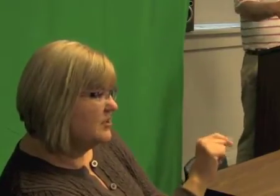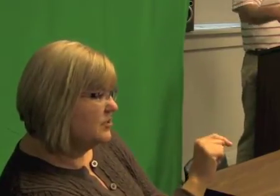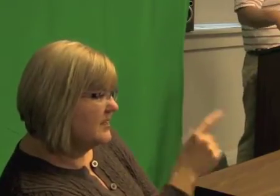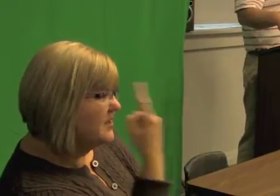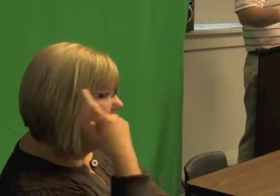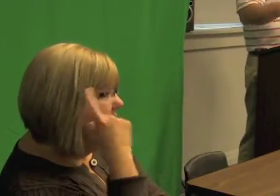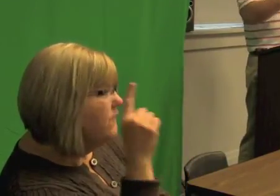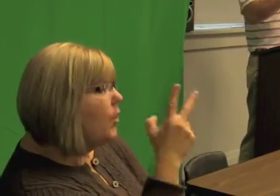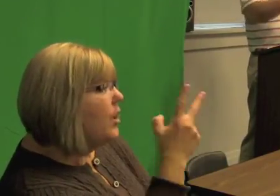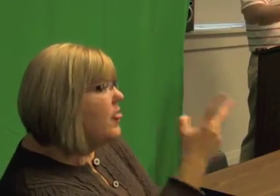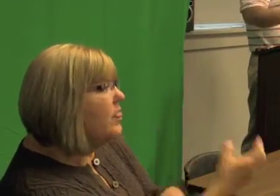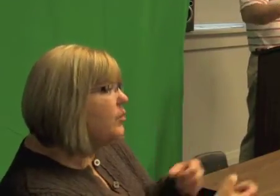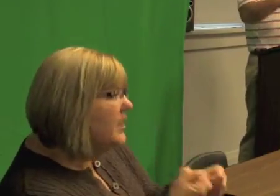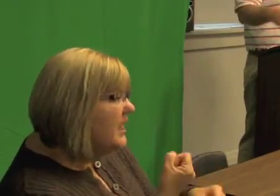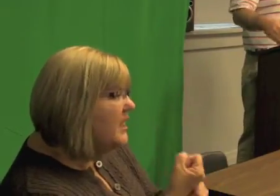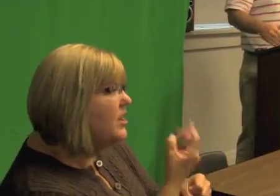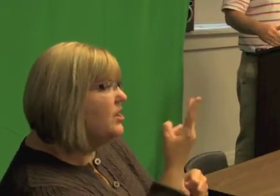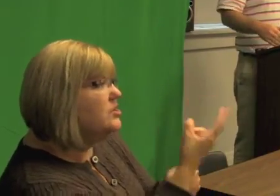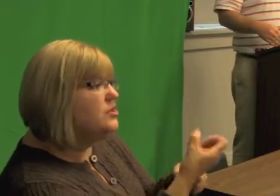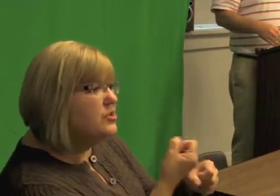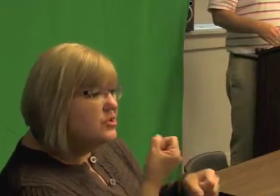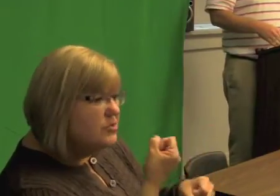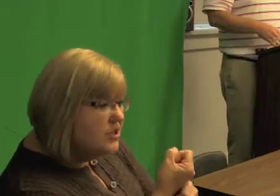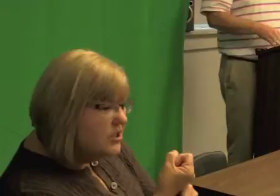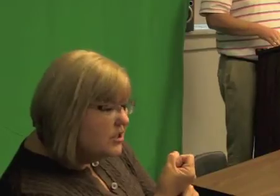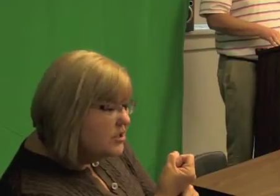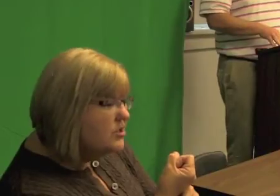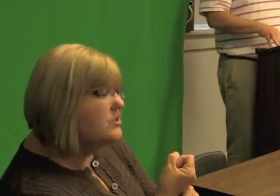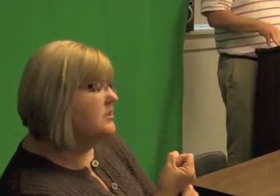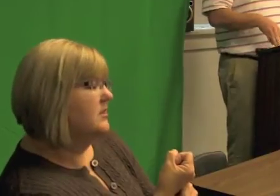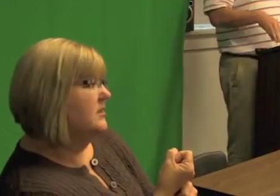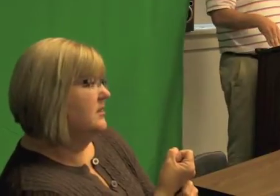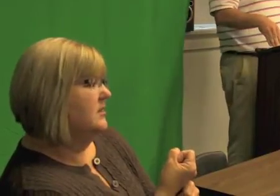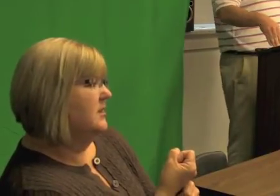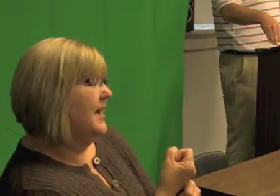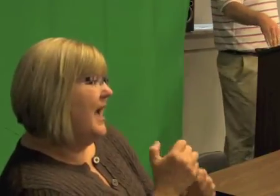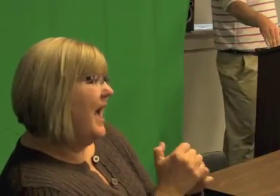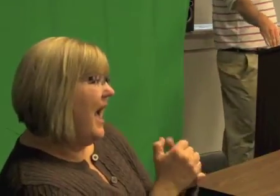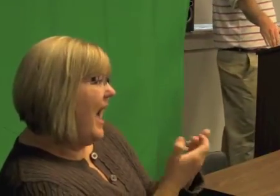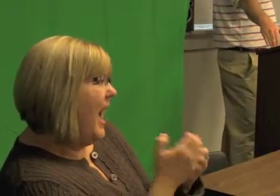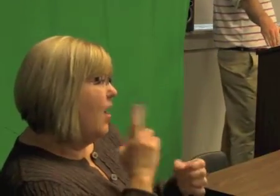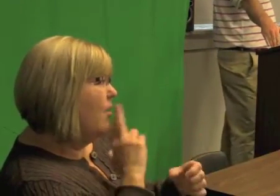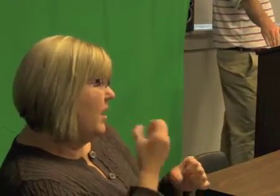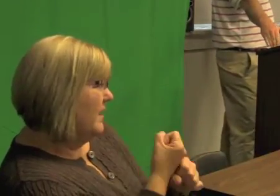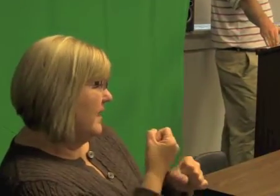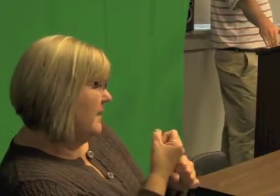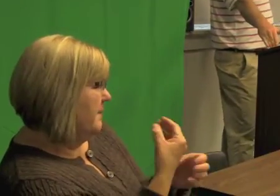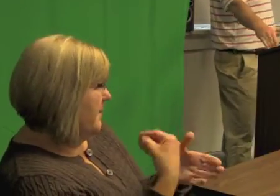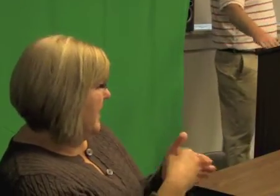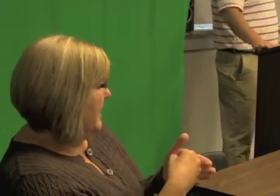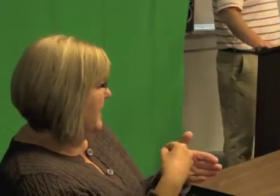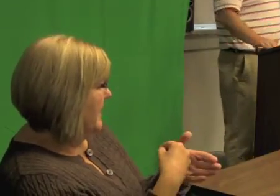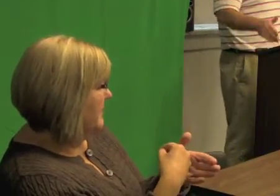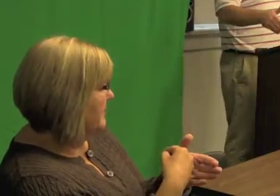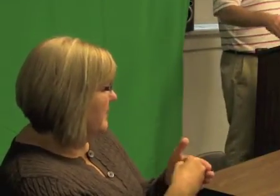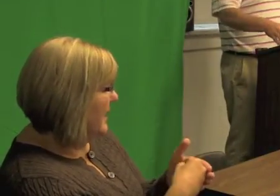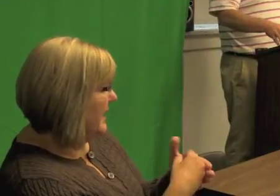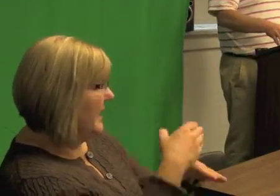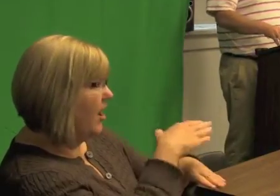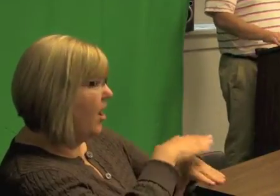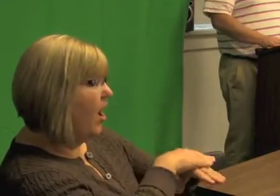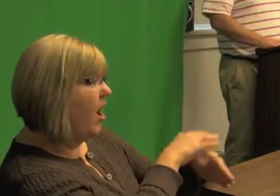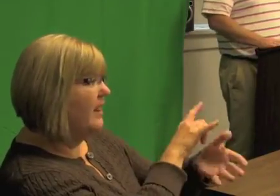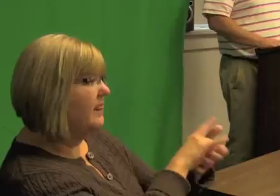for 3 years, 2 years, whatever it might be, how are they making money on